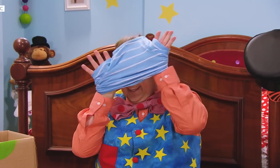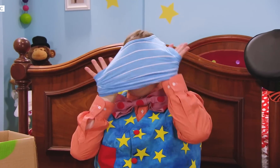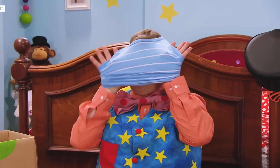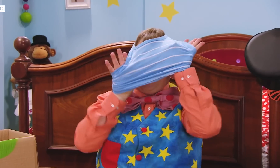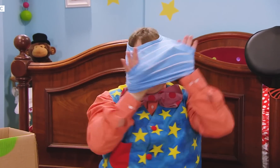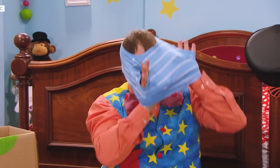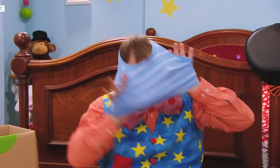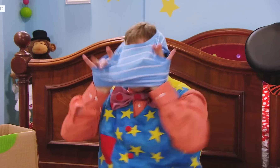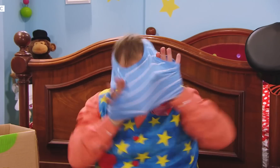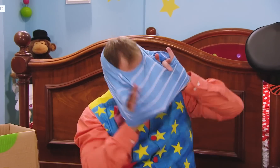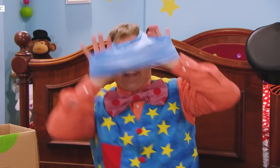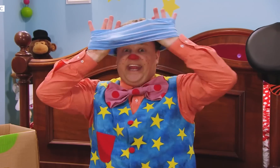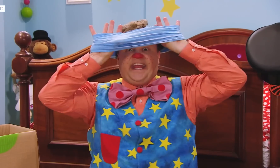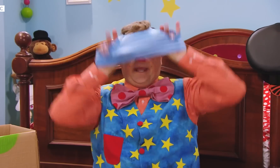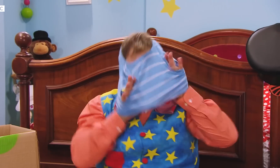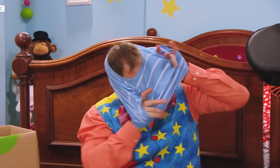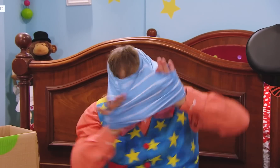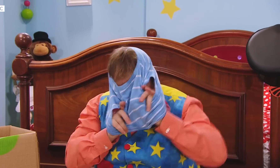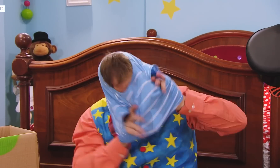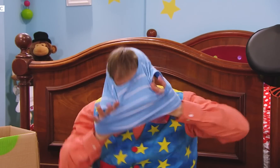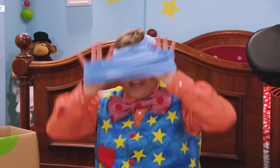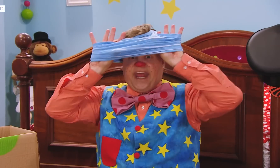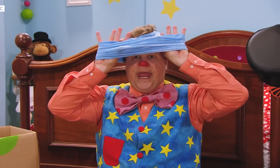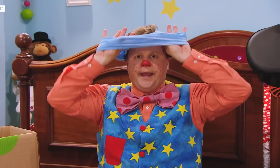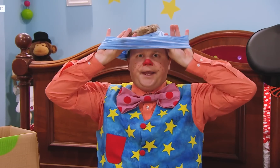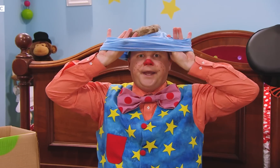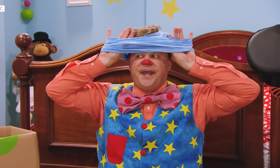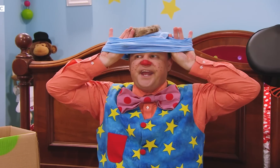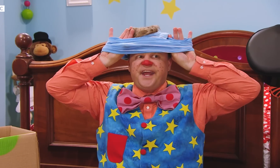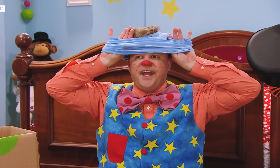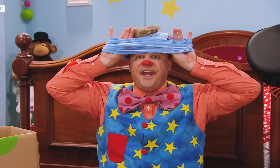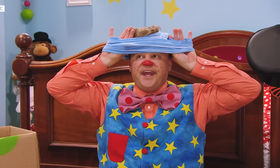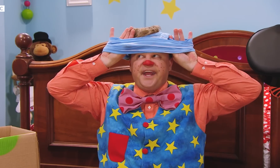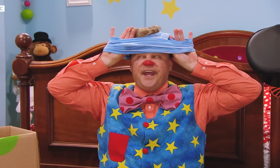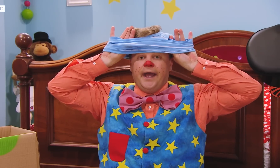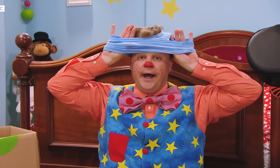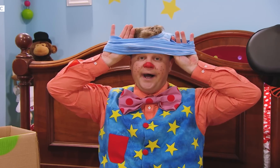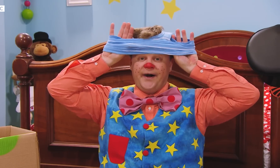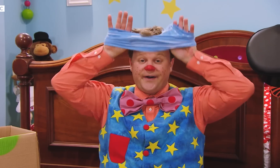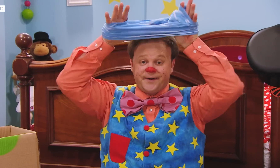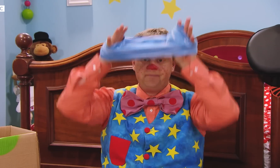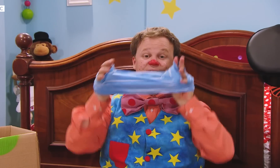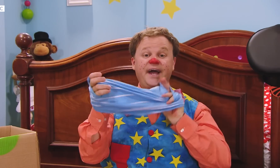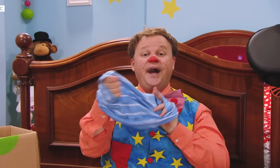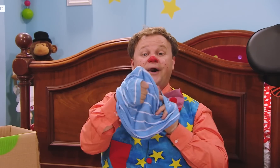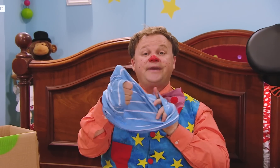That T-shirt is far too small for you, Mr. Tumble. You should recycle it.